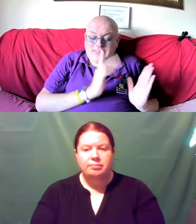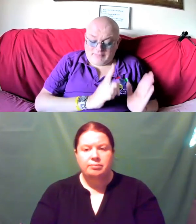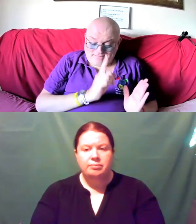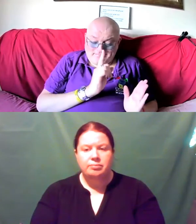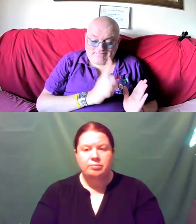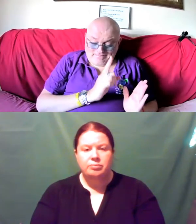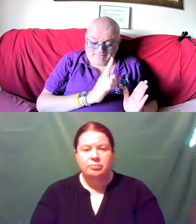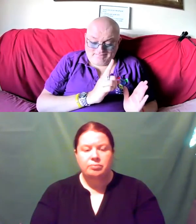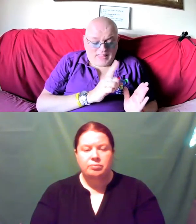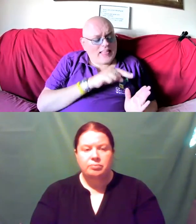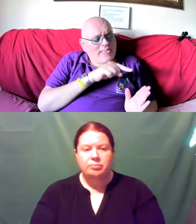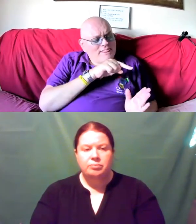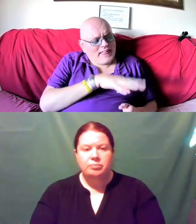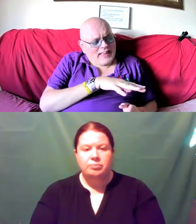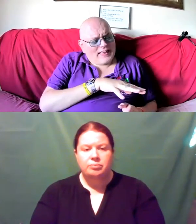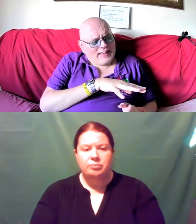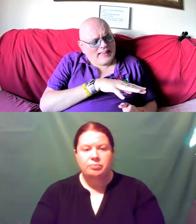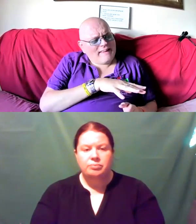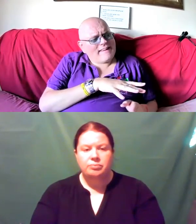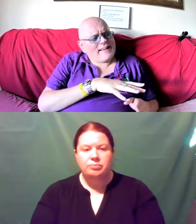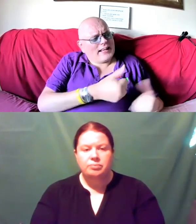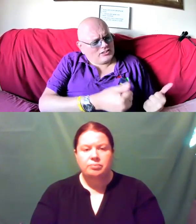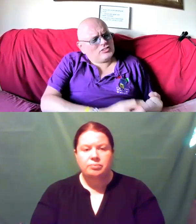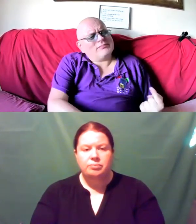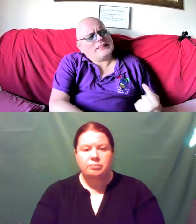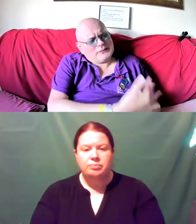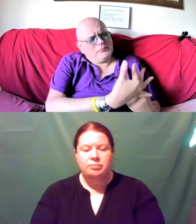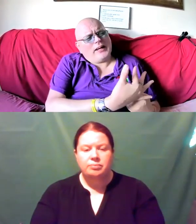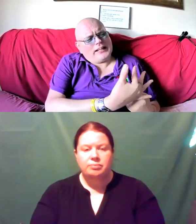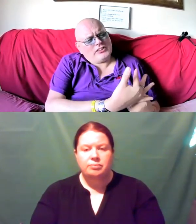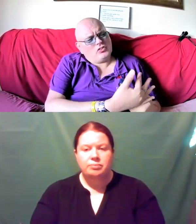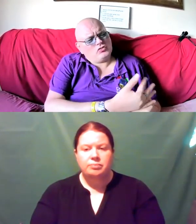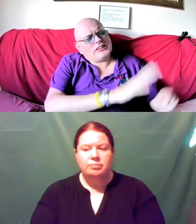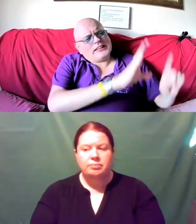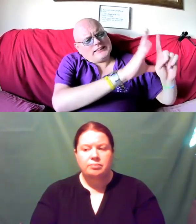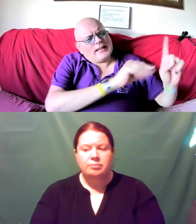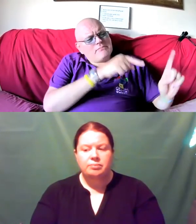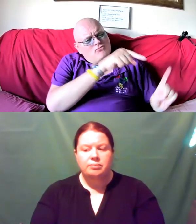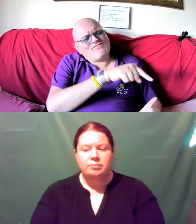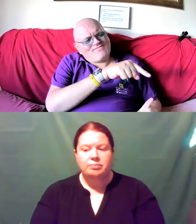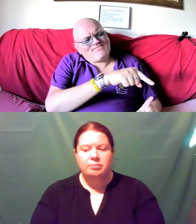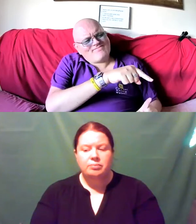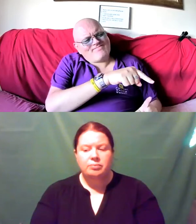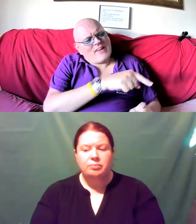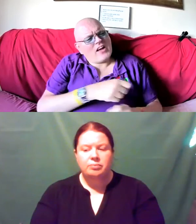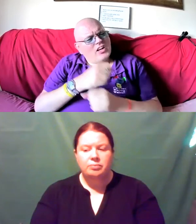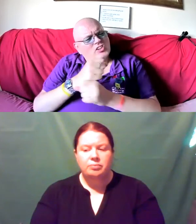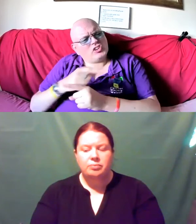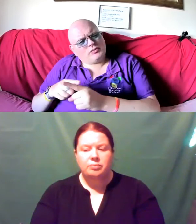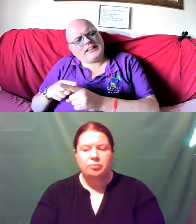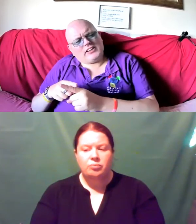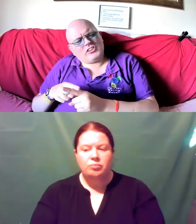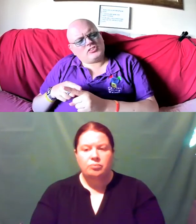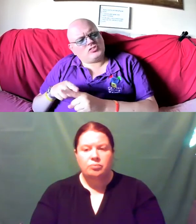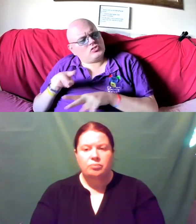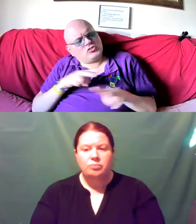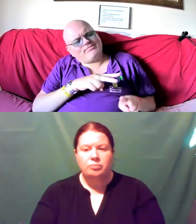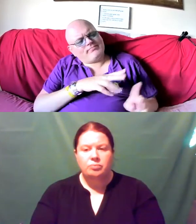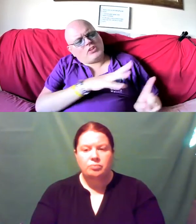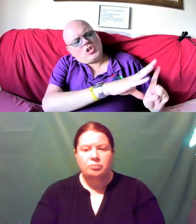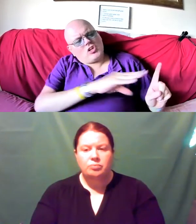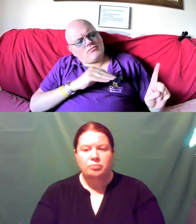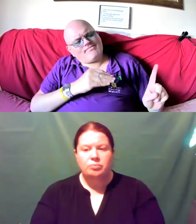but they've done it in such a way that I think it's inspirational. And I think the Anglican Church could learn from that. Mm-hmm. I guess